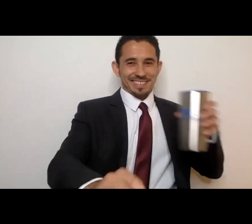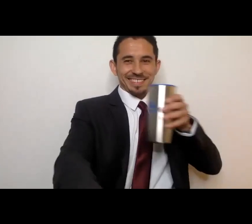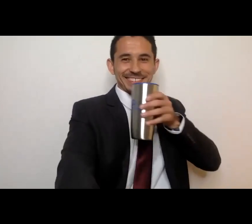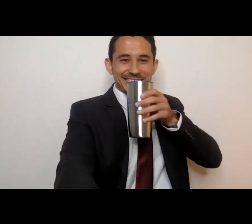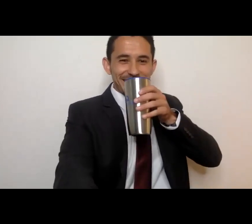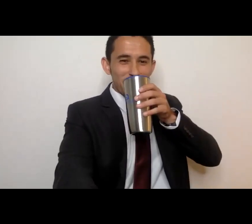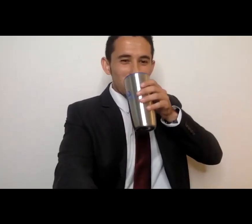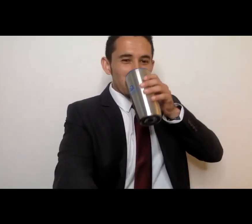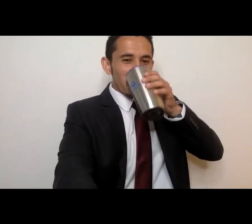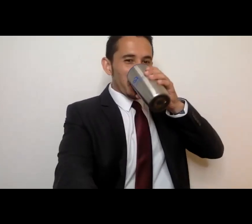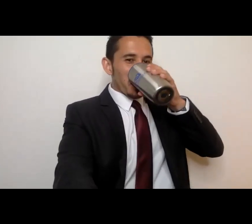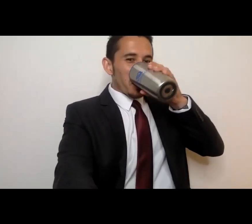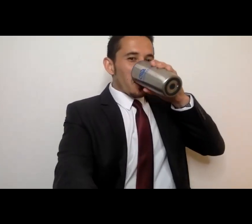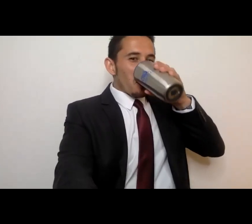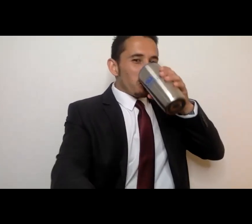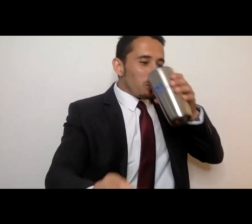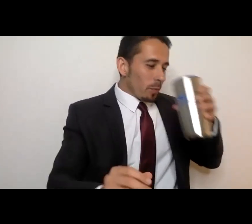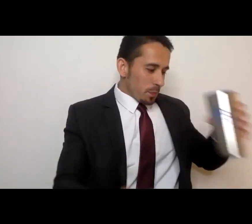GCFP.